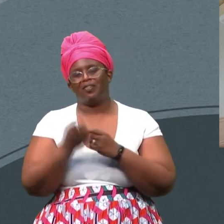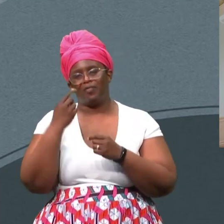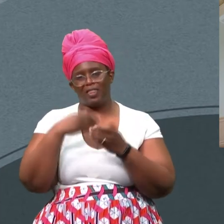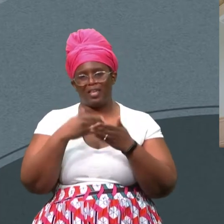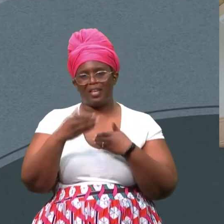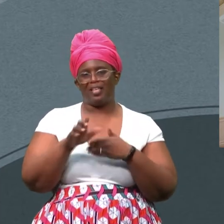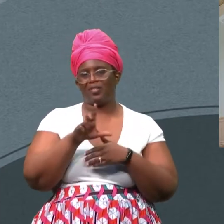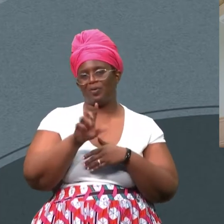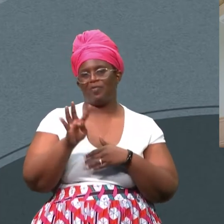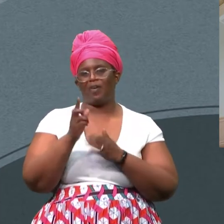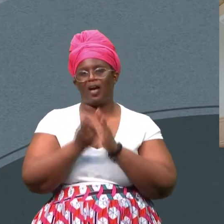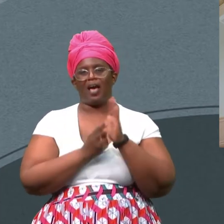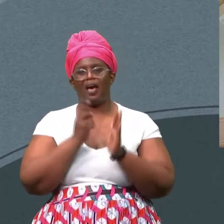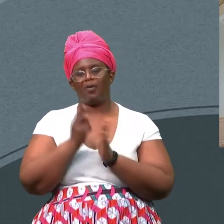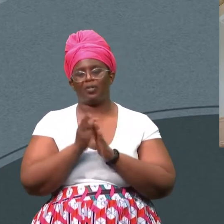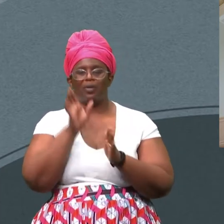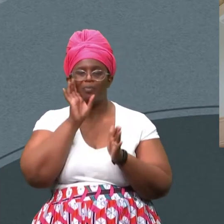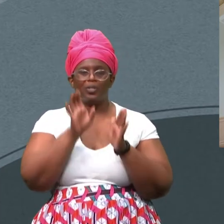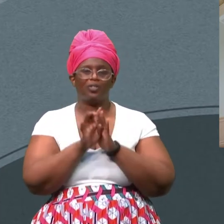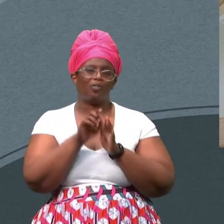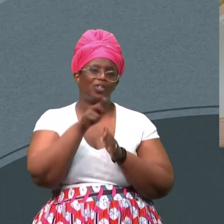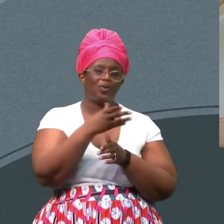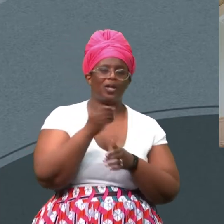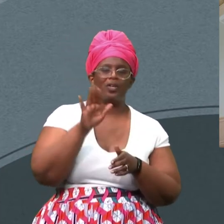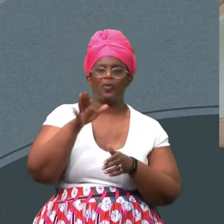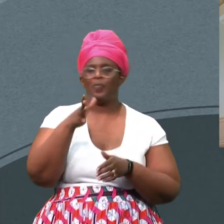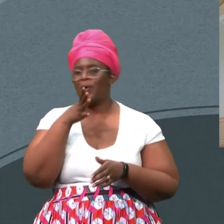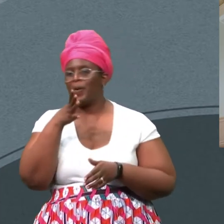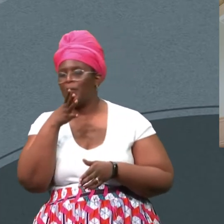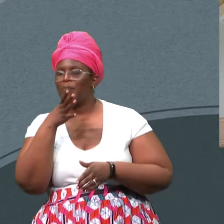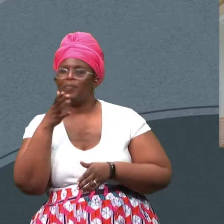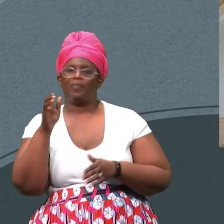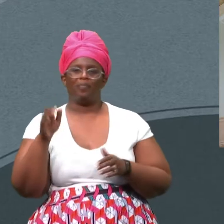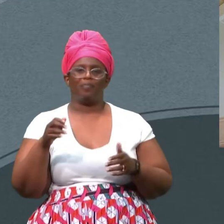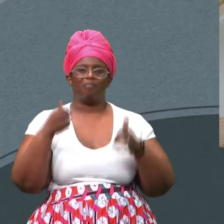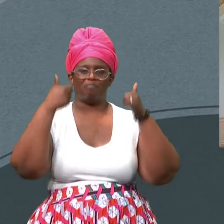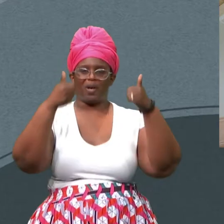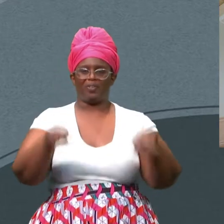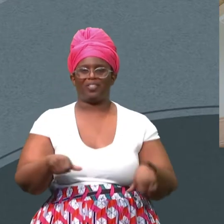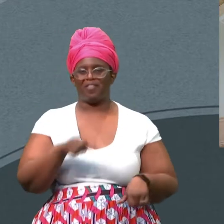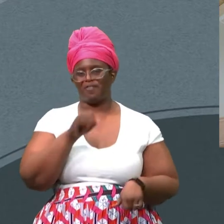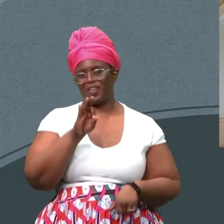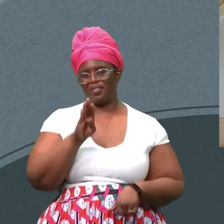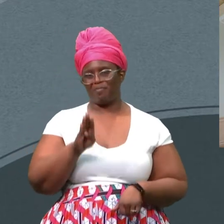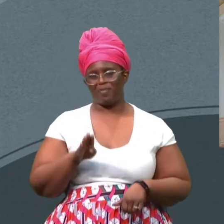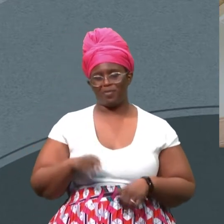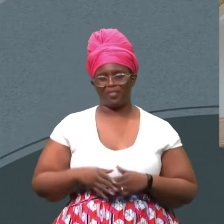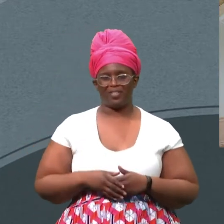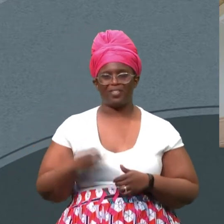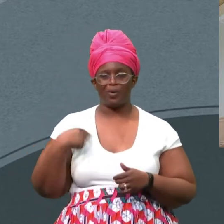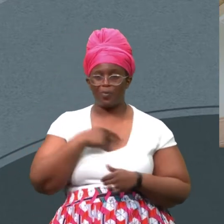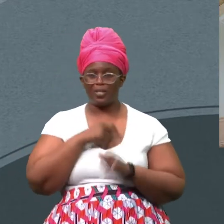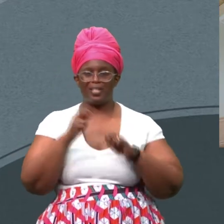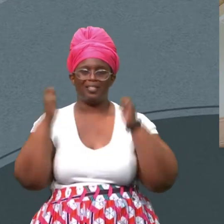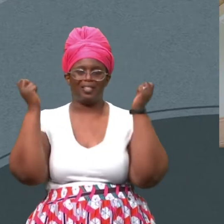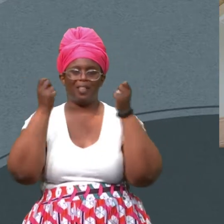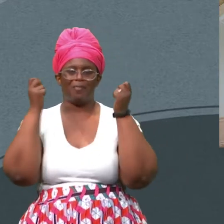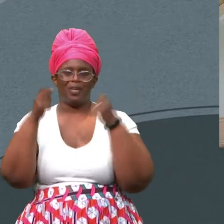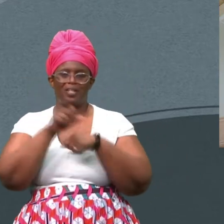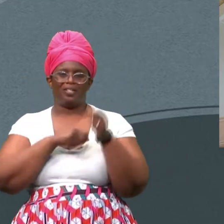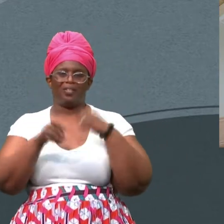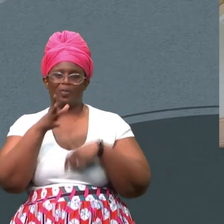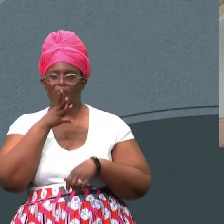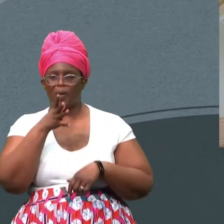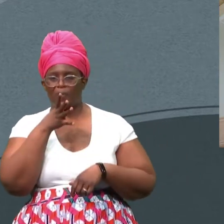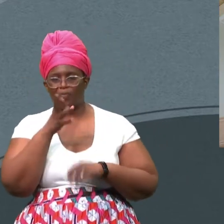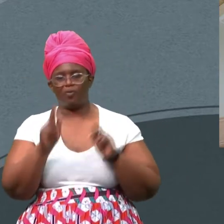Put a picture with you and your mama. Put your mama up there so we can celebrate each other's mothers and for those people that God